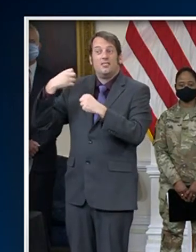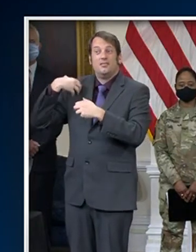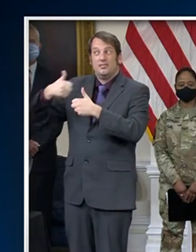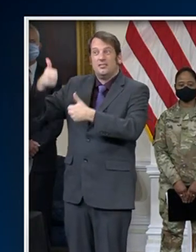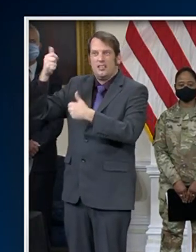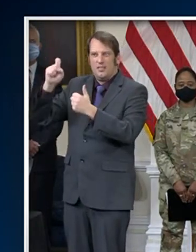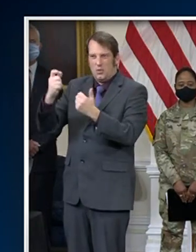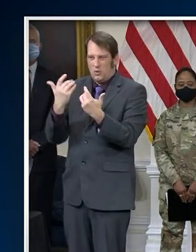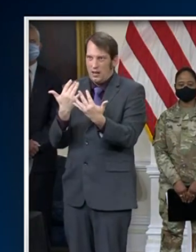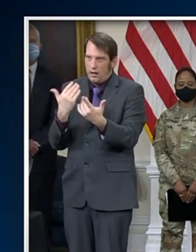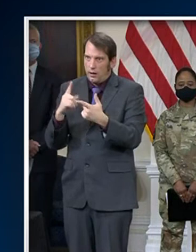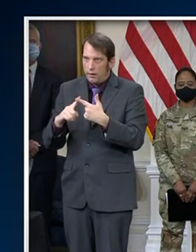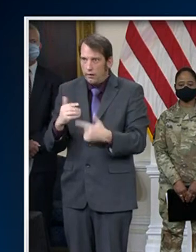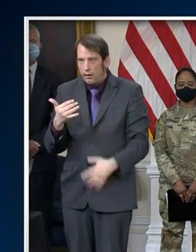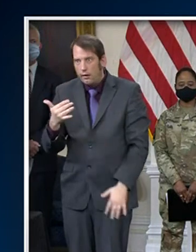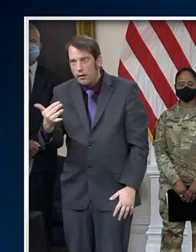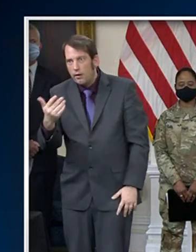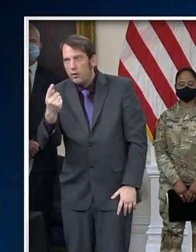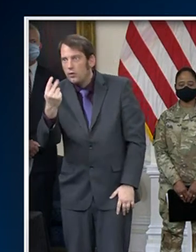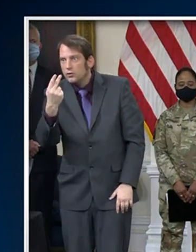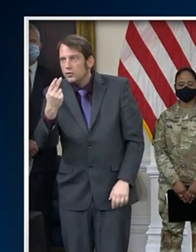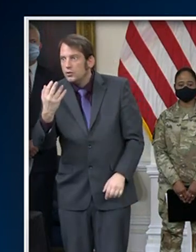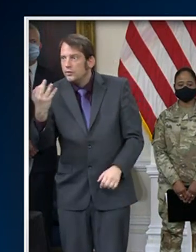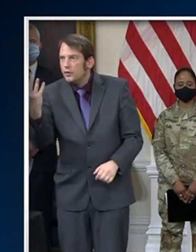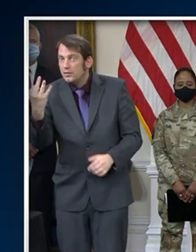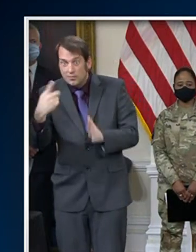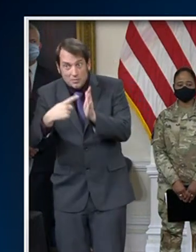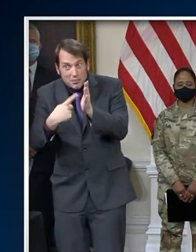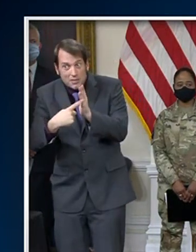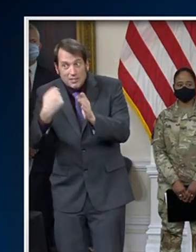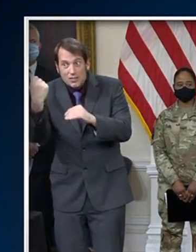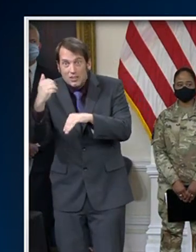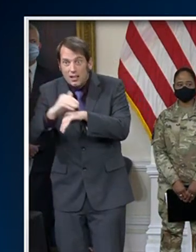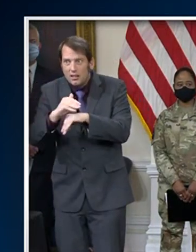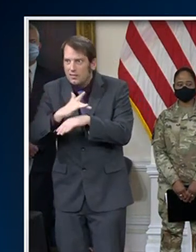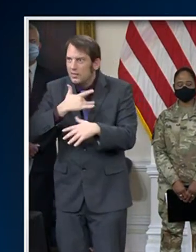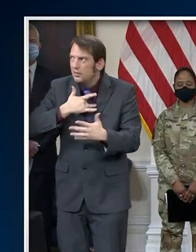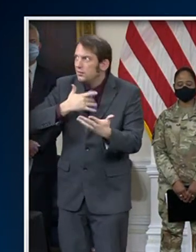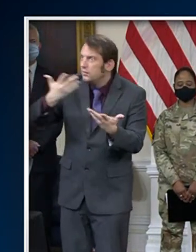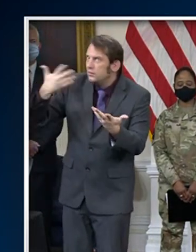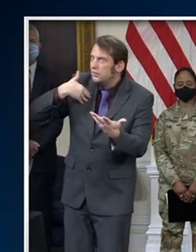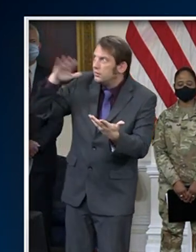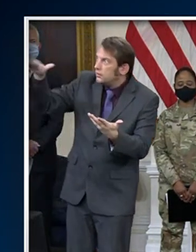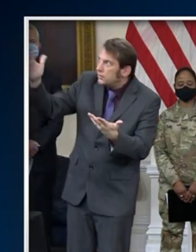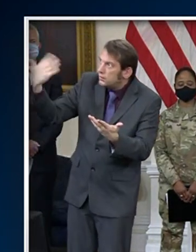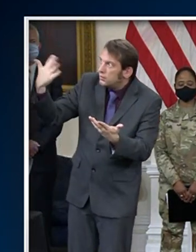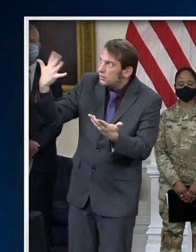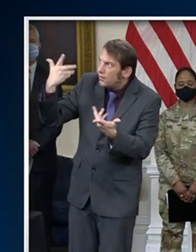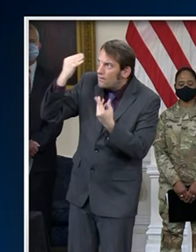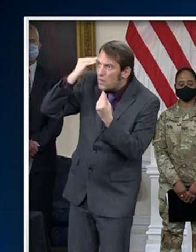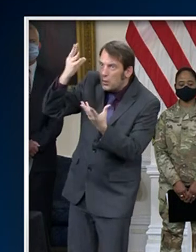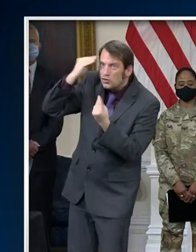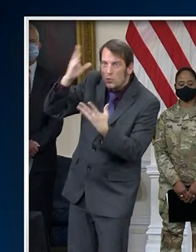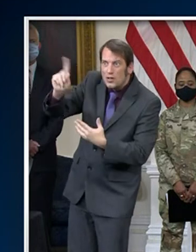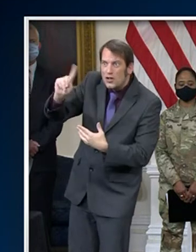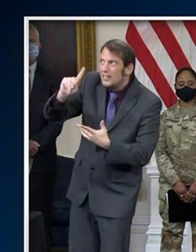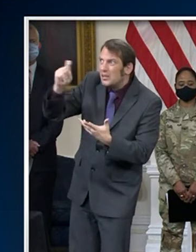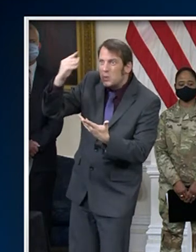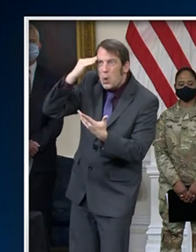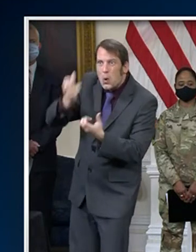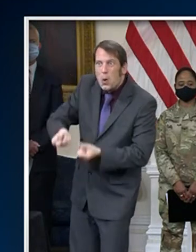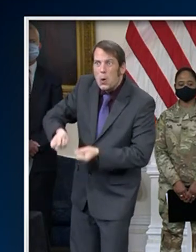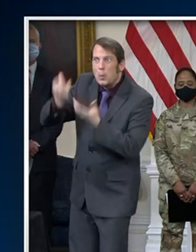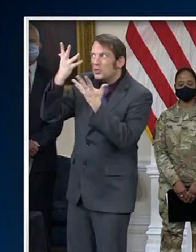sometimes even Saturday night of each week to know what we could allocate to anyone